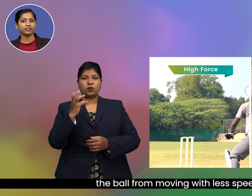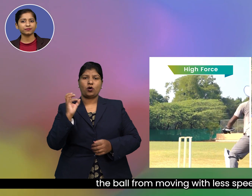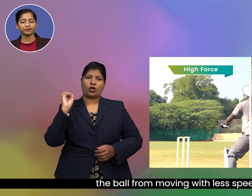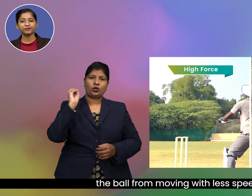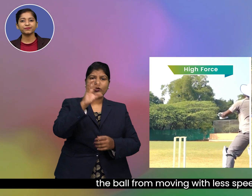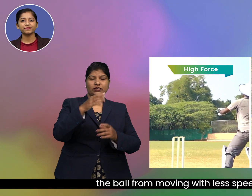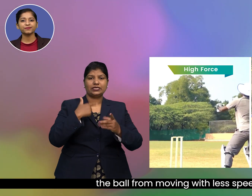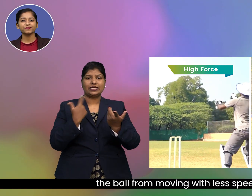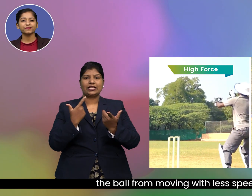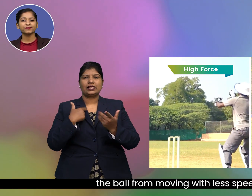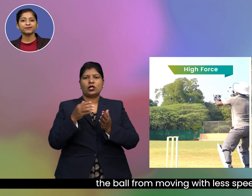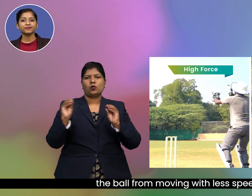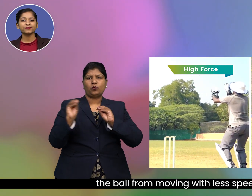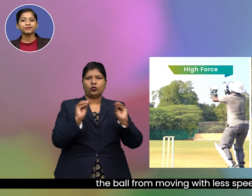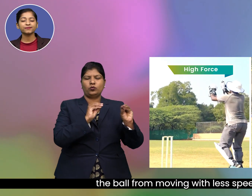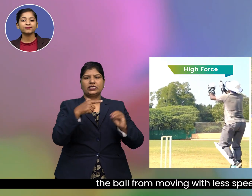speed.